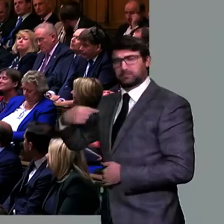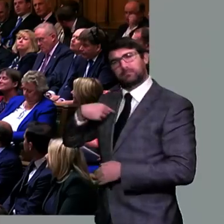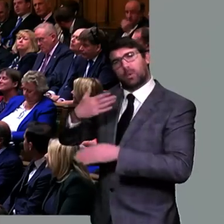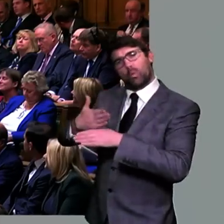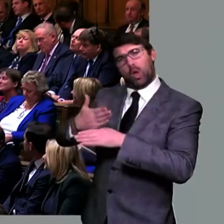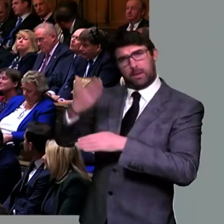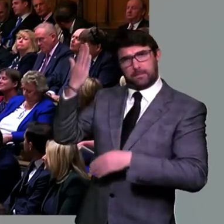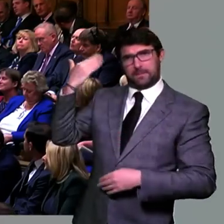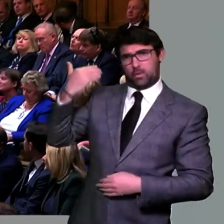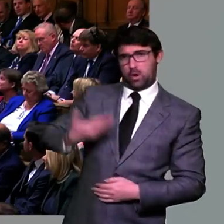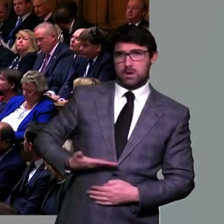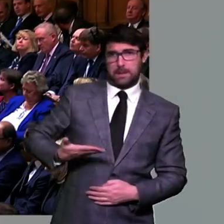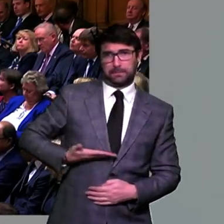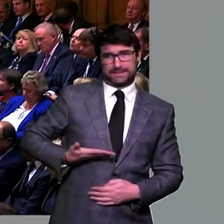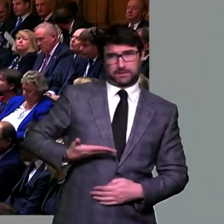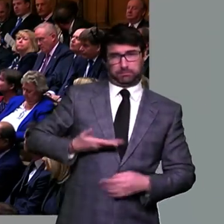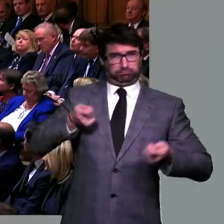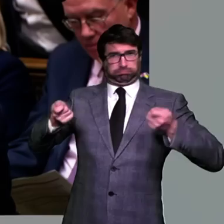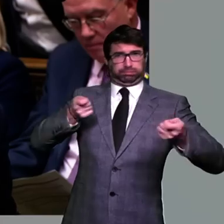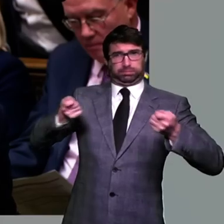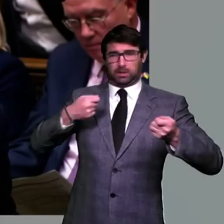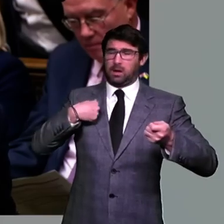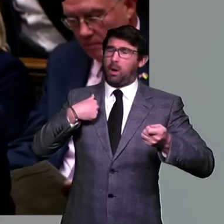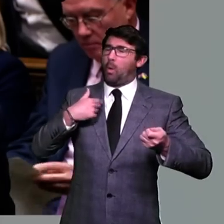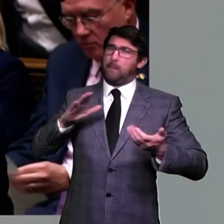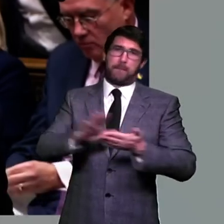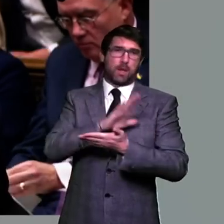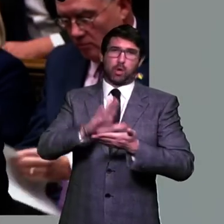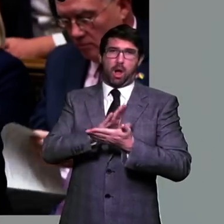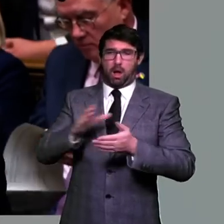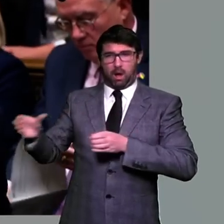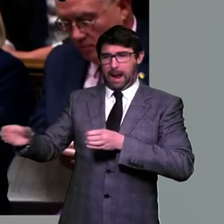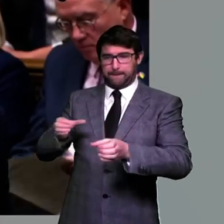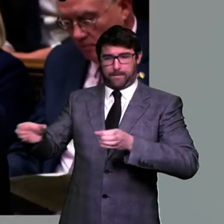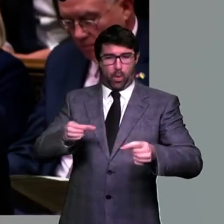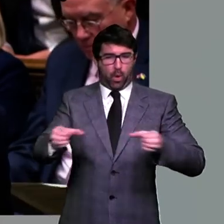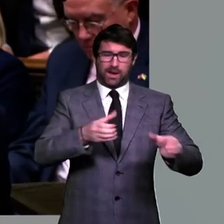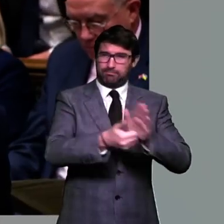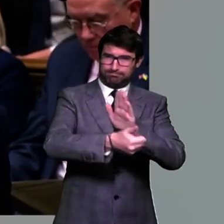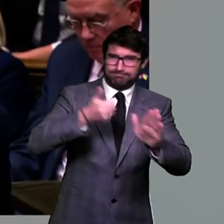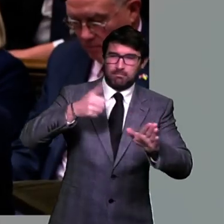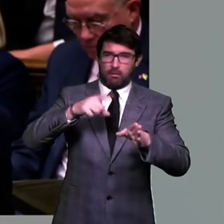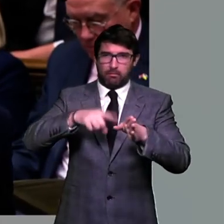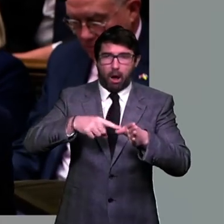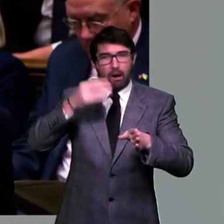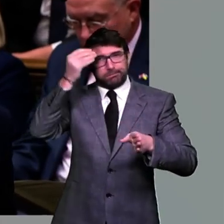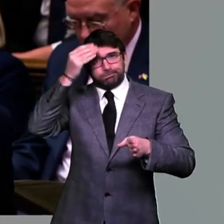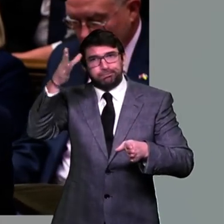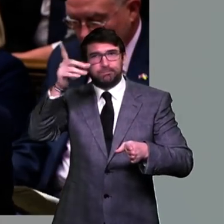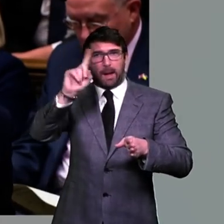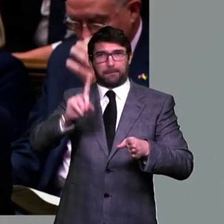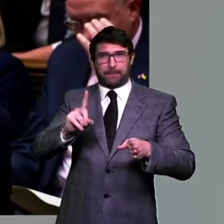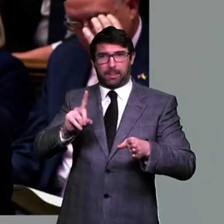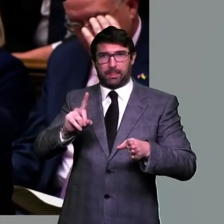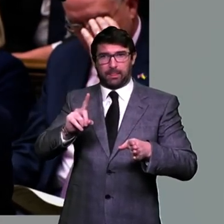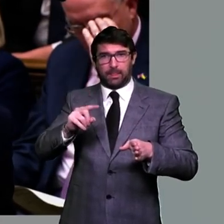privilege to employ very many talented, bright young people. I always found that when you believed in somebody, when you